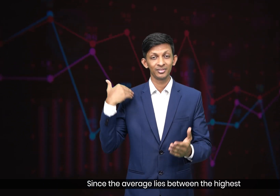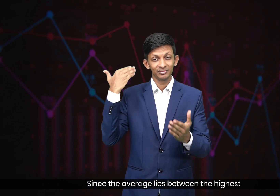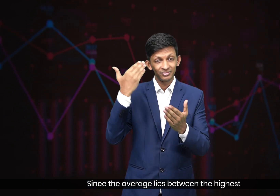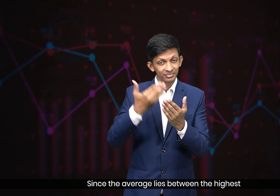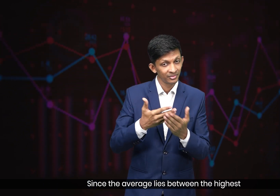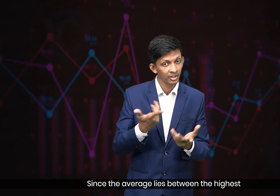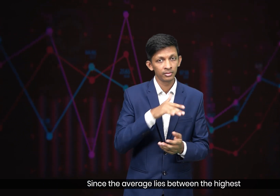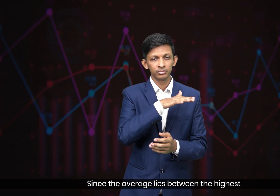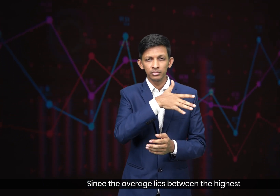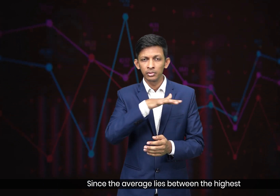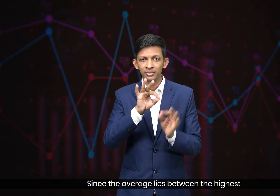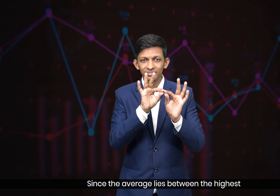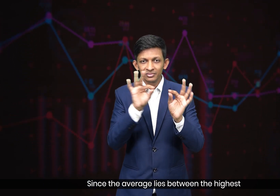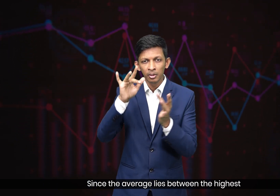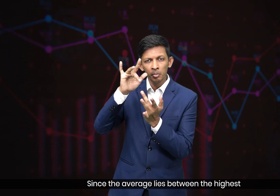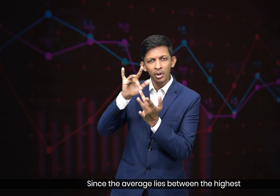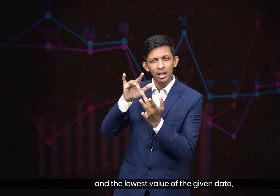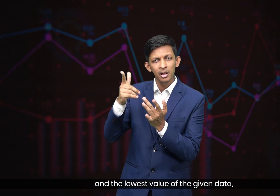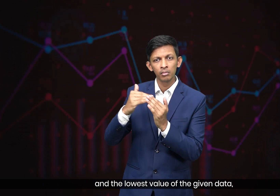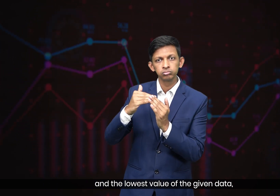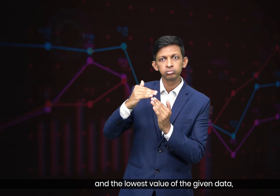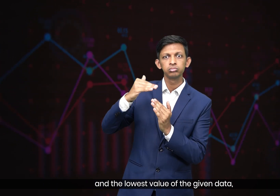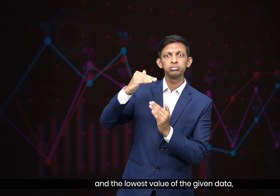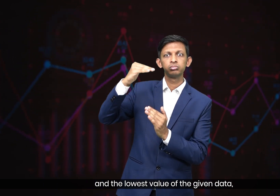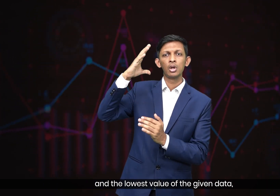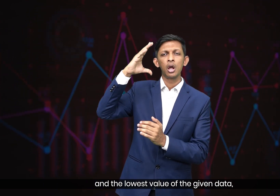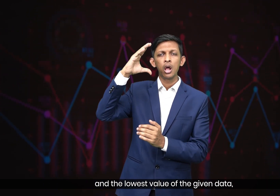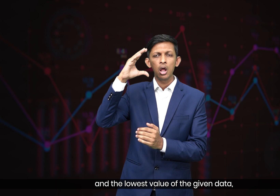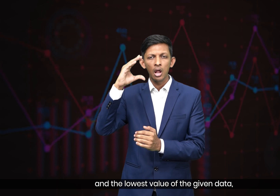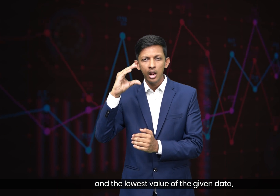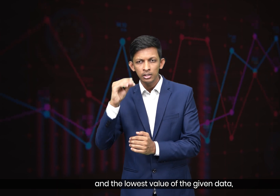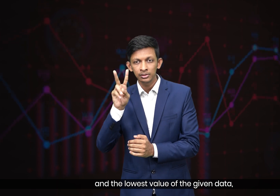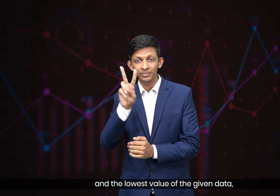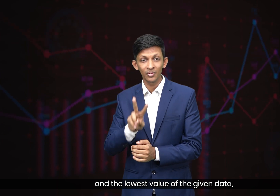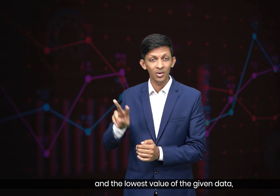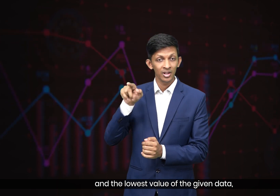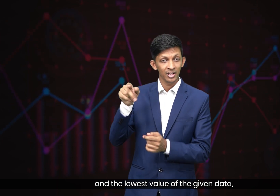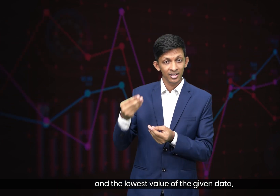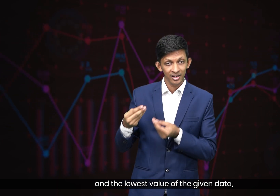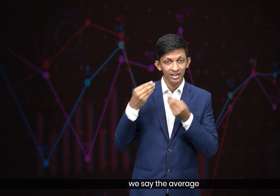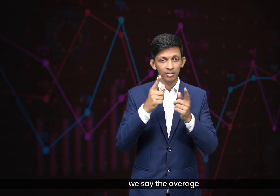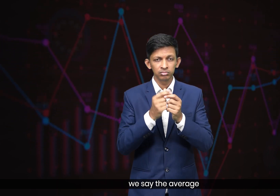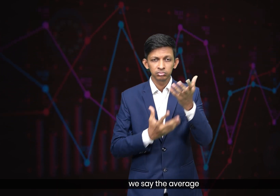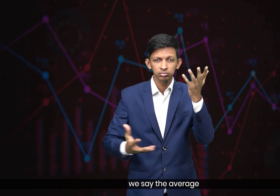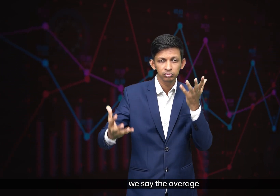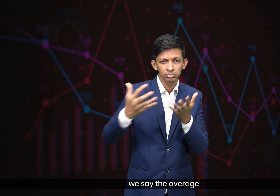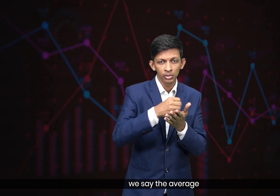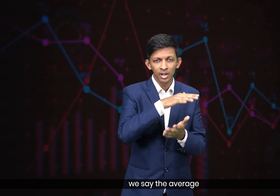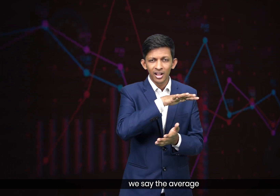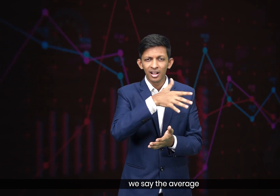Since the average lies between the highest and the lowest value of the given data, we say the average